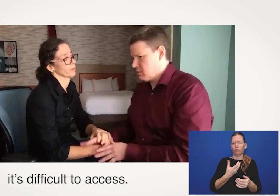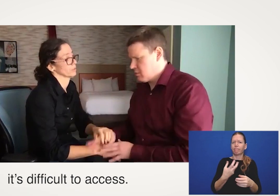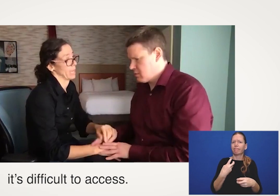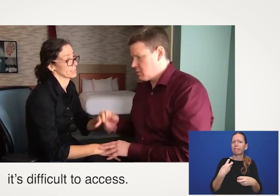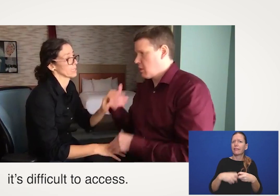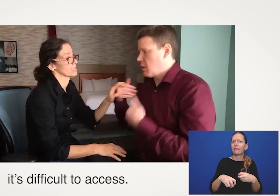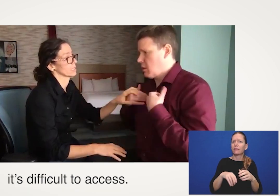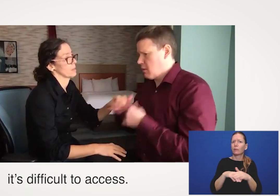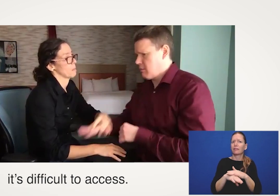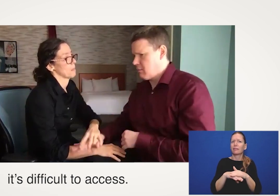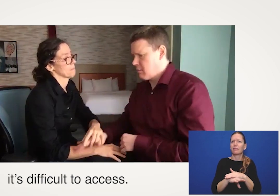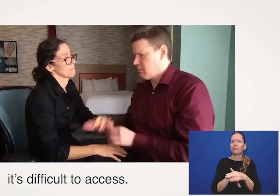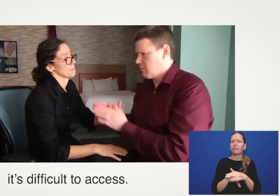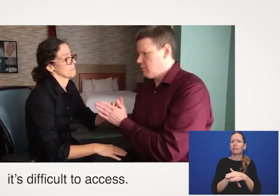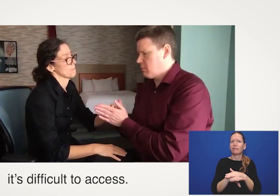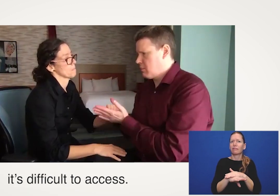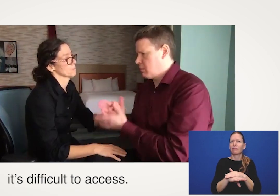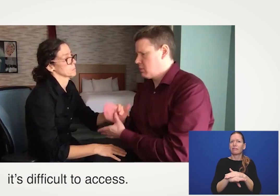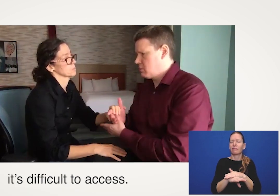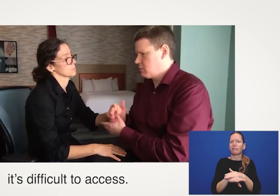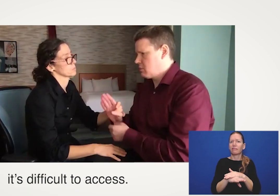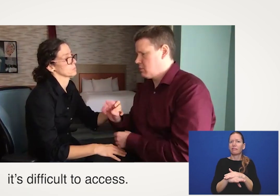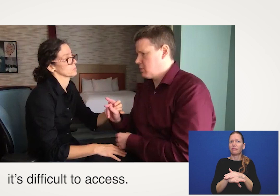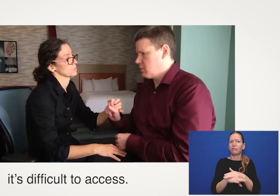It's difficult to access.